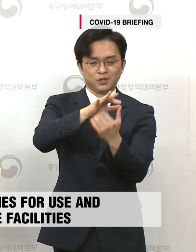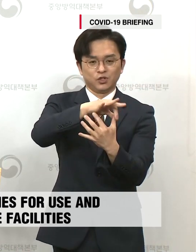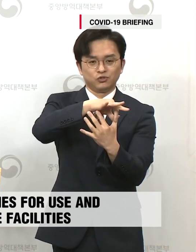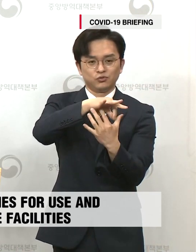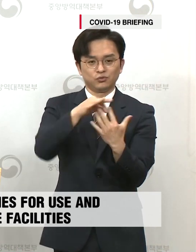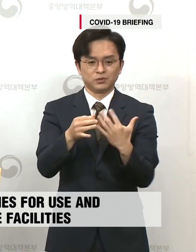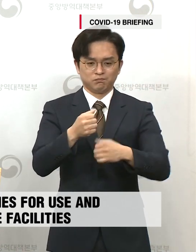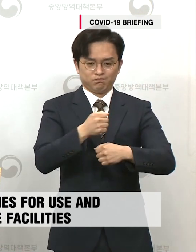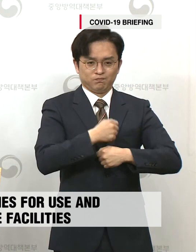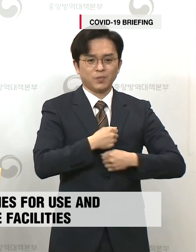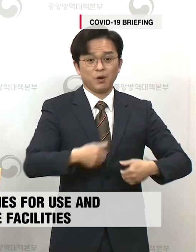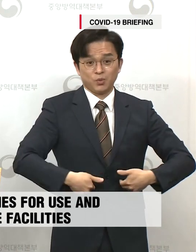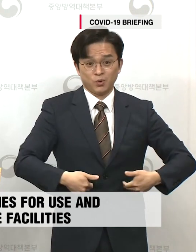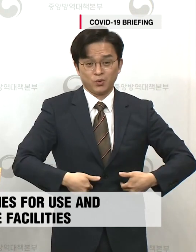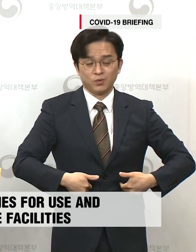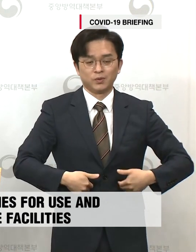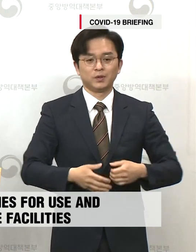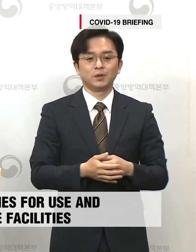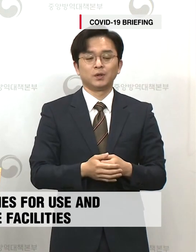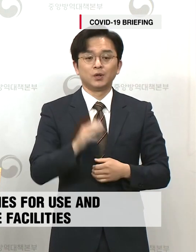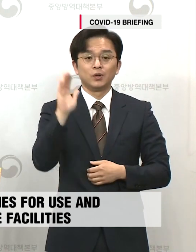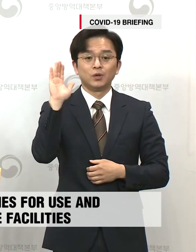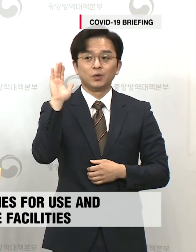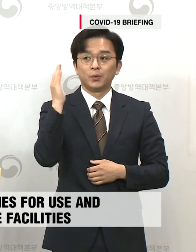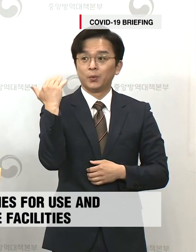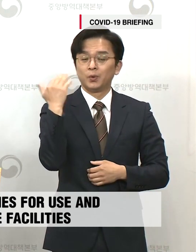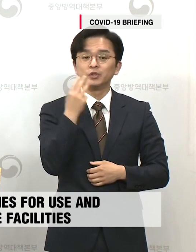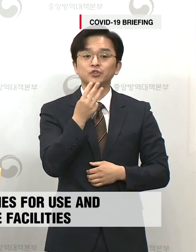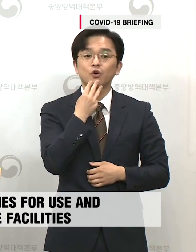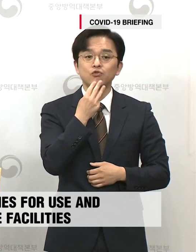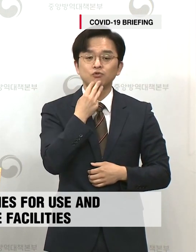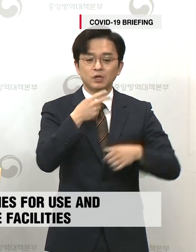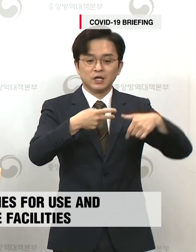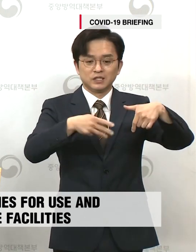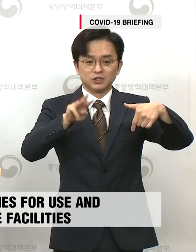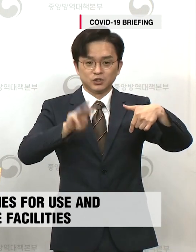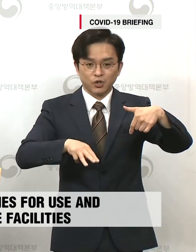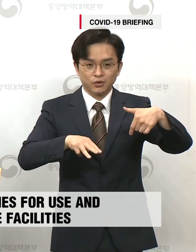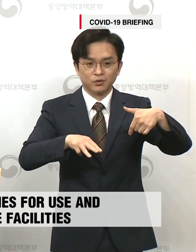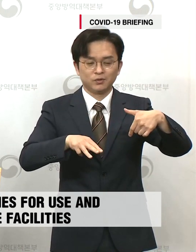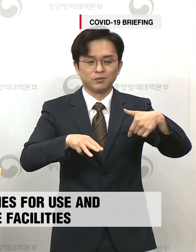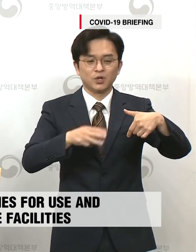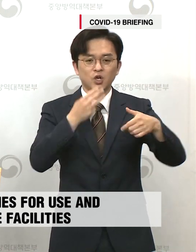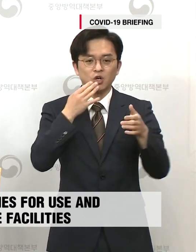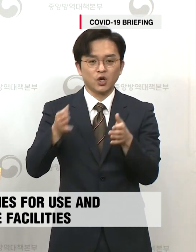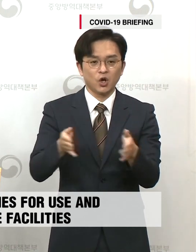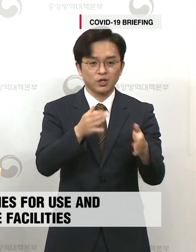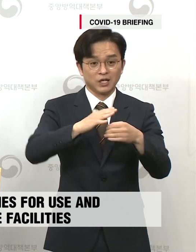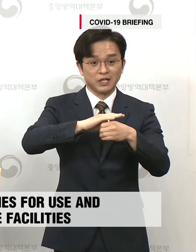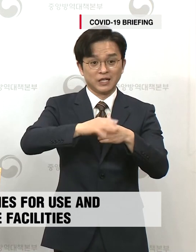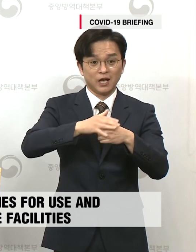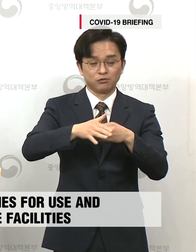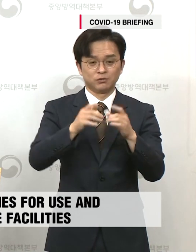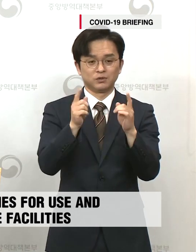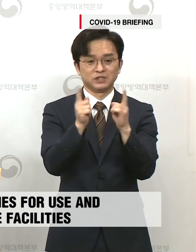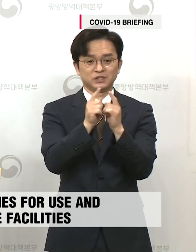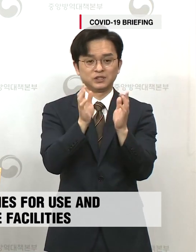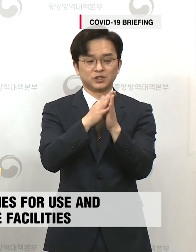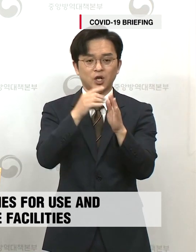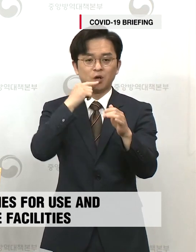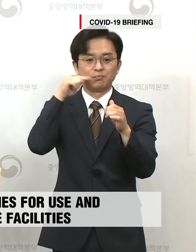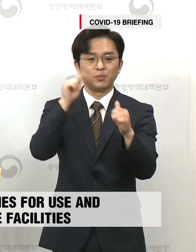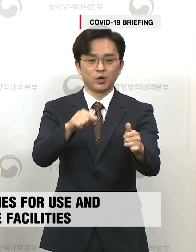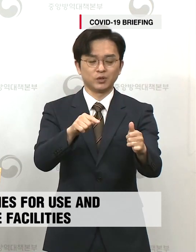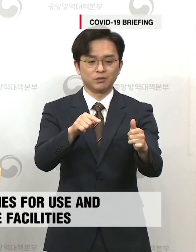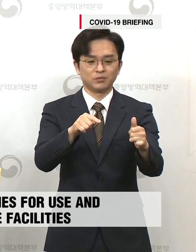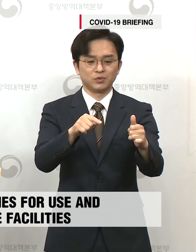establishments suspend operations for a month starting 8 p.m. on May 8th. And the regional